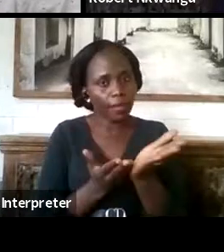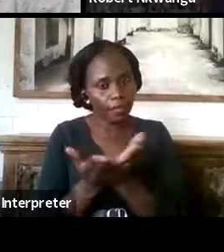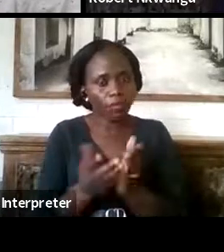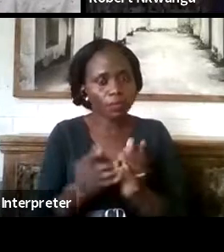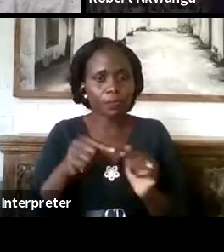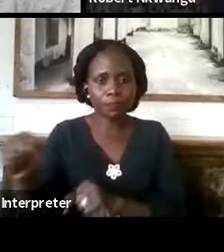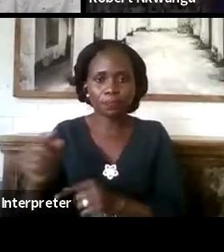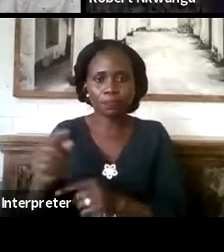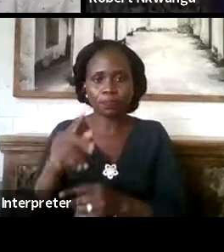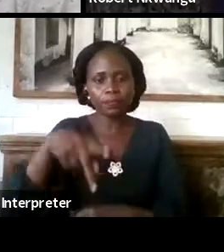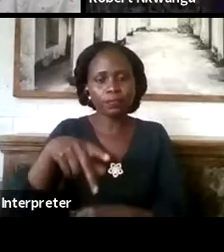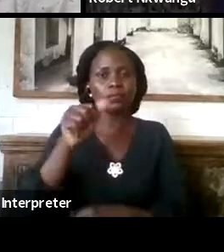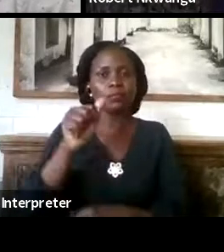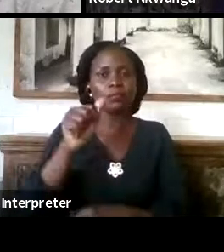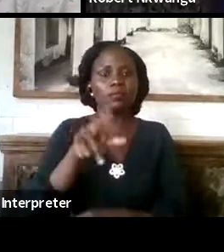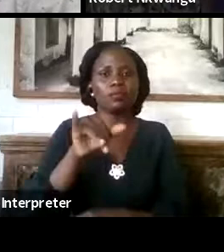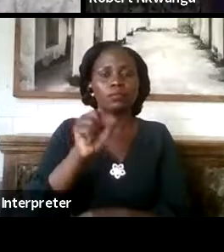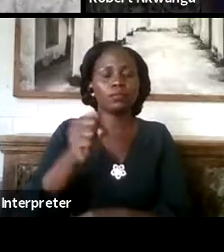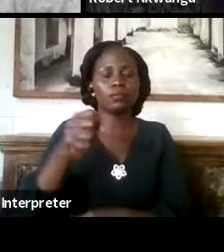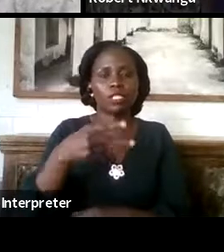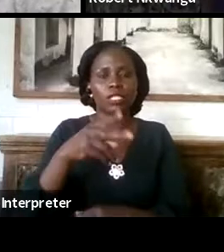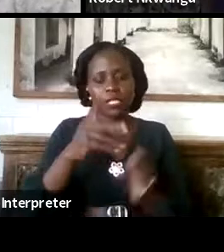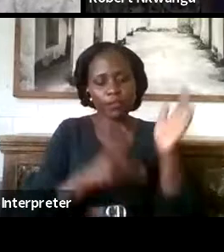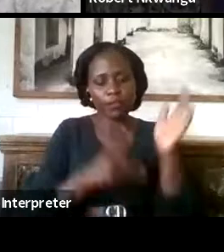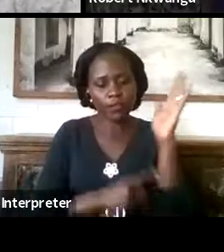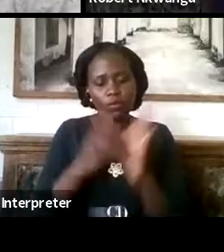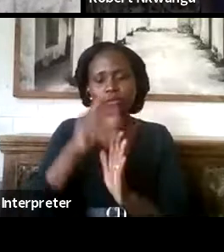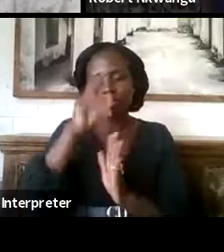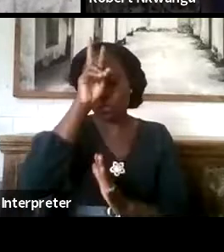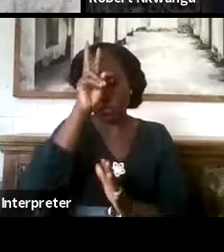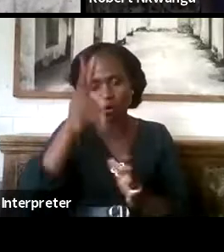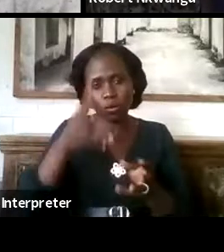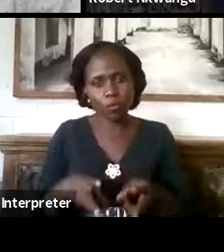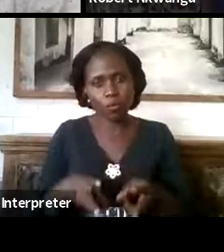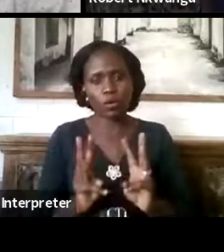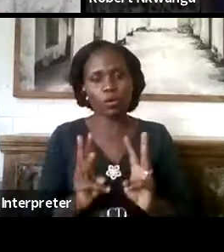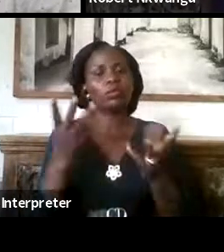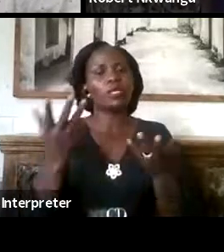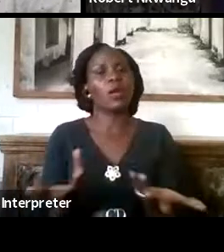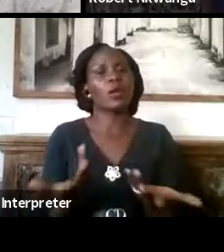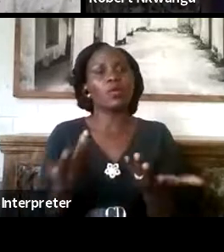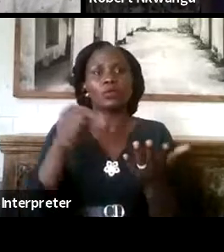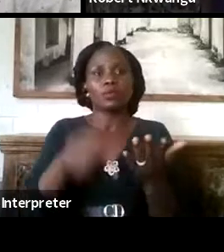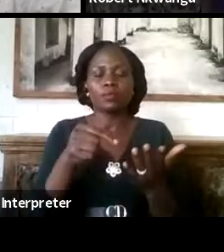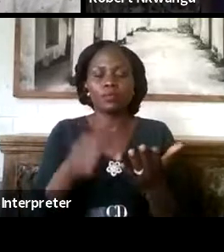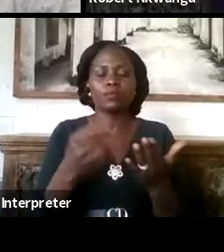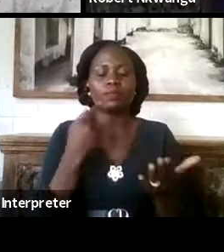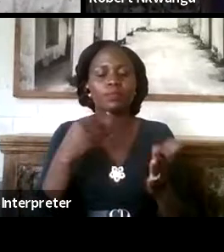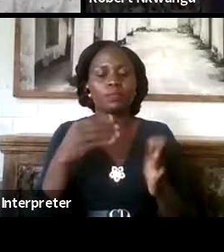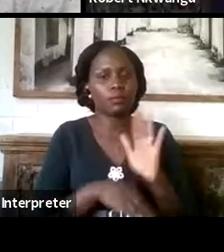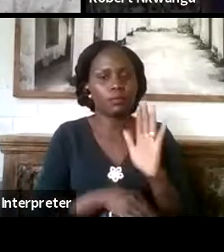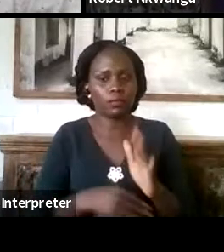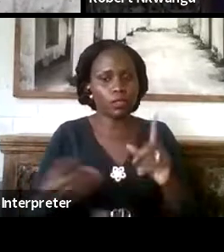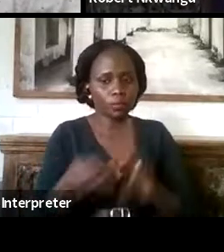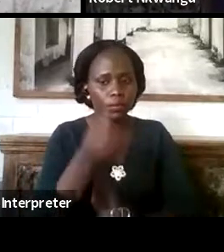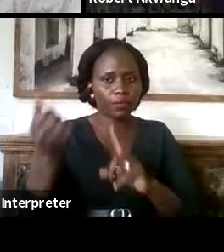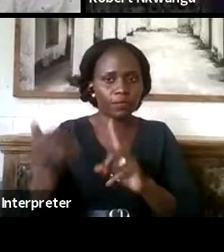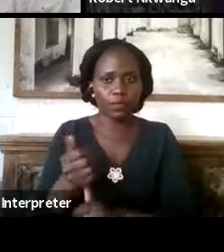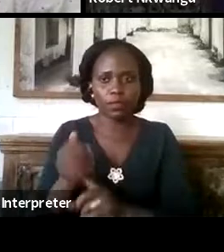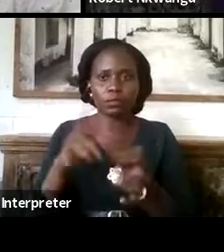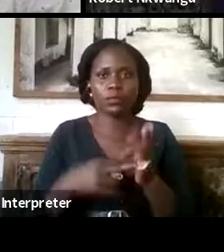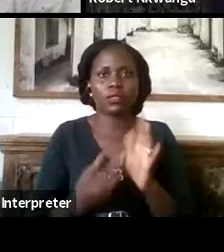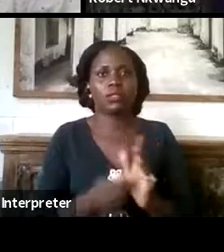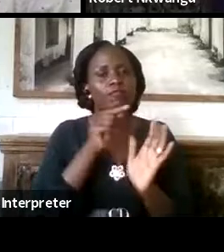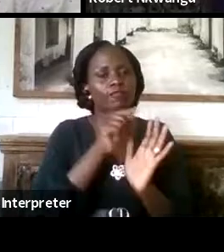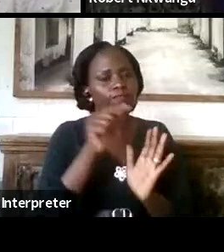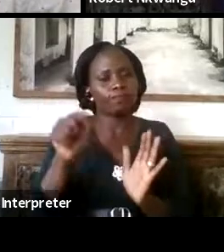disabled people going to benefit this information, and how does the information reach them that this is how they will benefit? So it is really a cross-cutting concept,